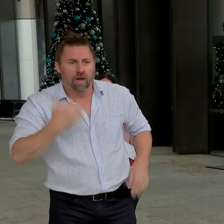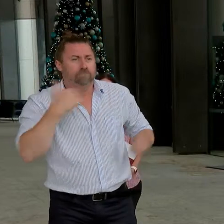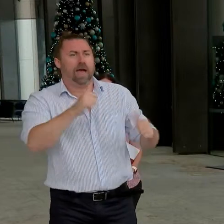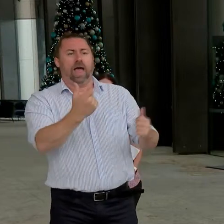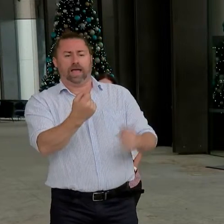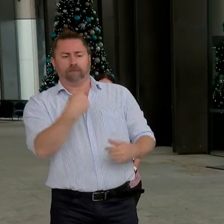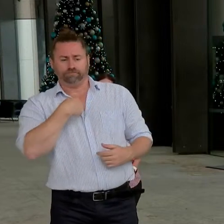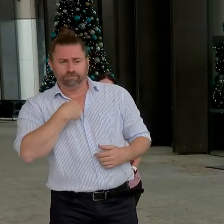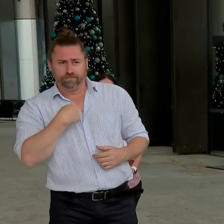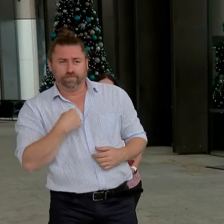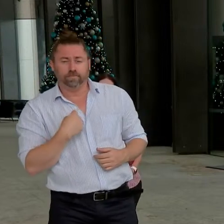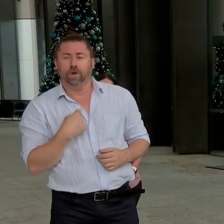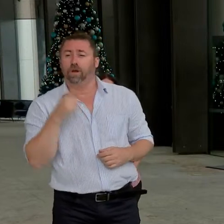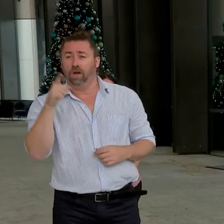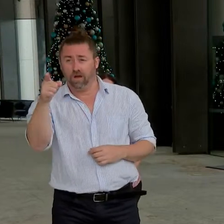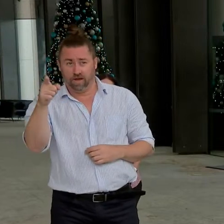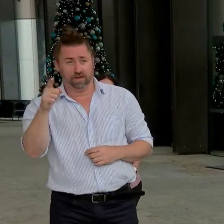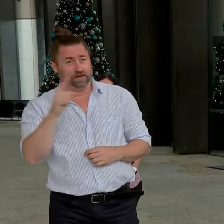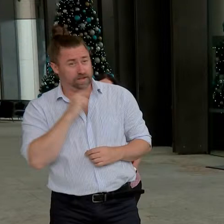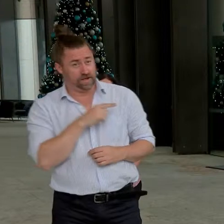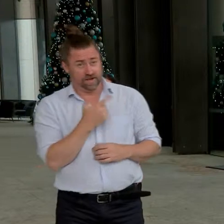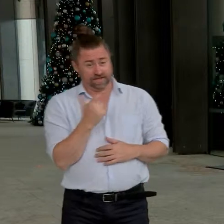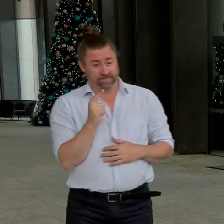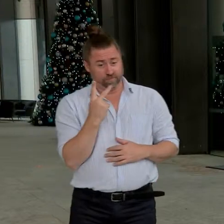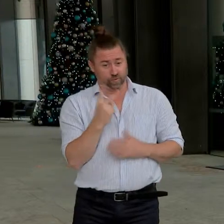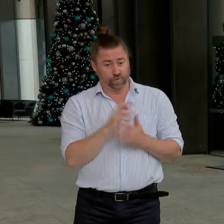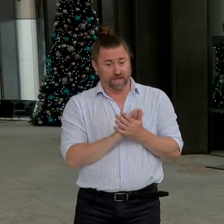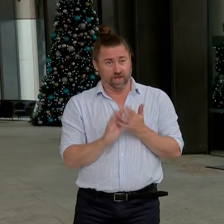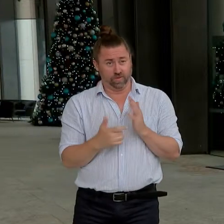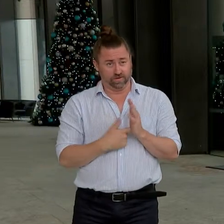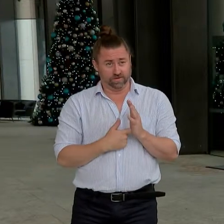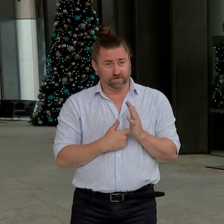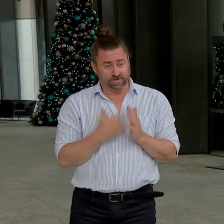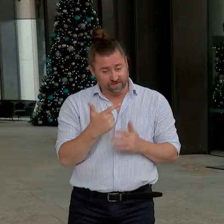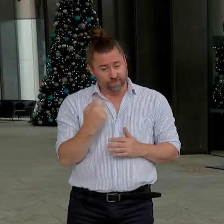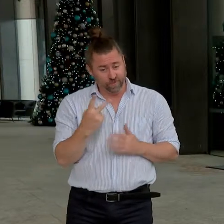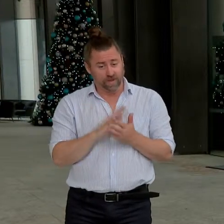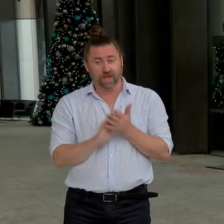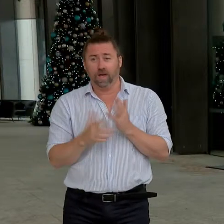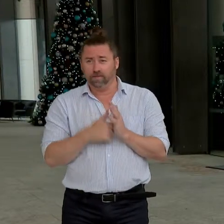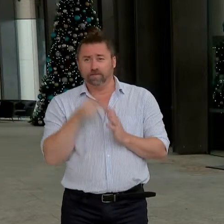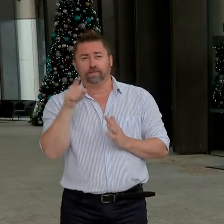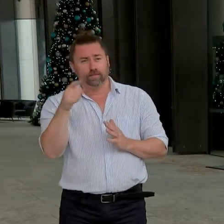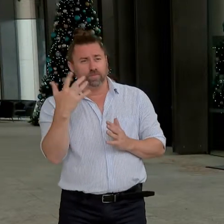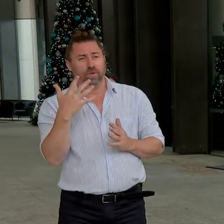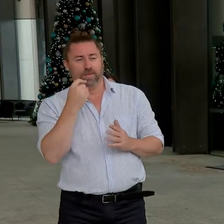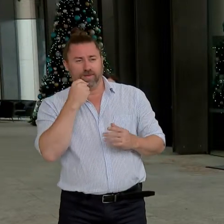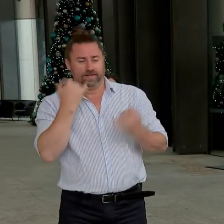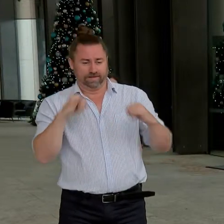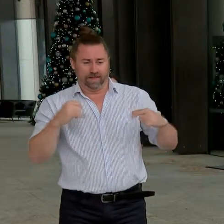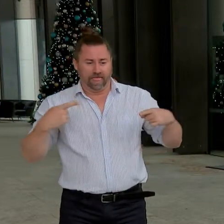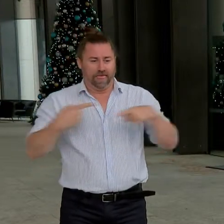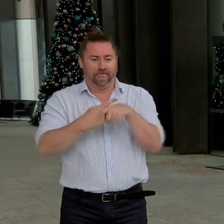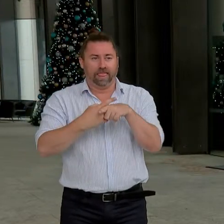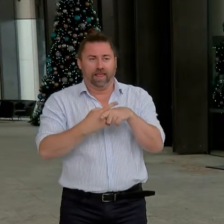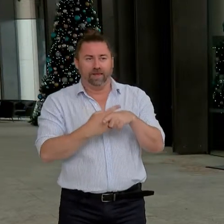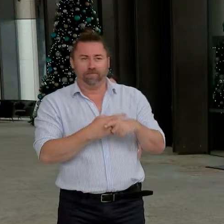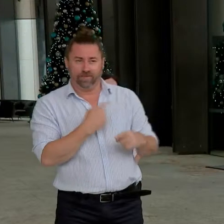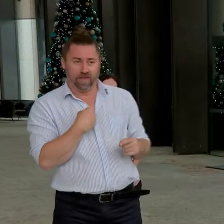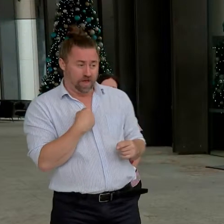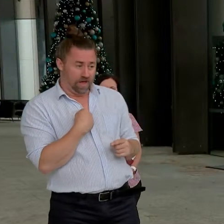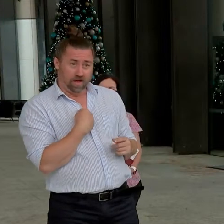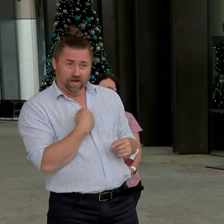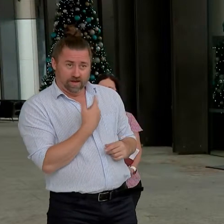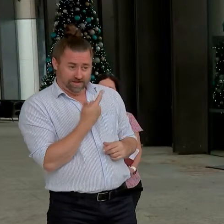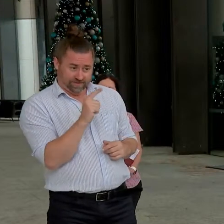Look, it's very specific at the moment. It applies for 72 hours. So this is where you get a conflict between what's happening and what the legal